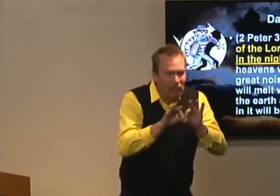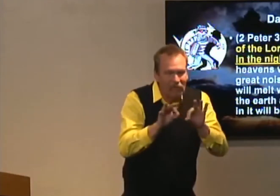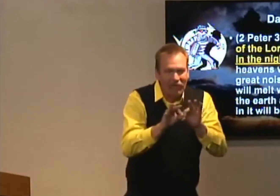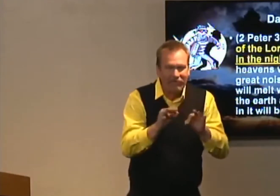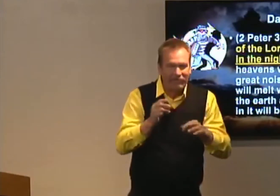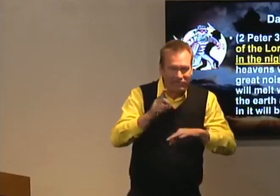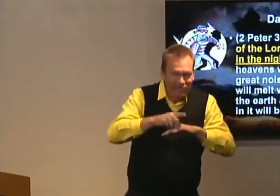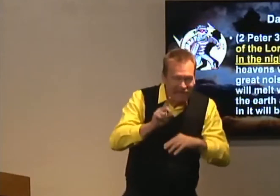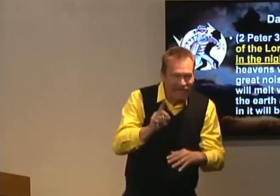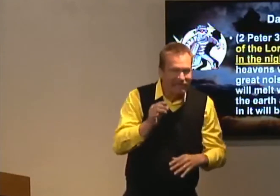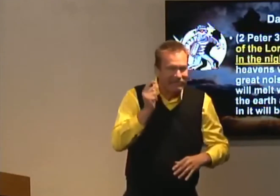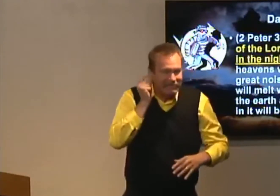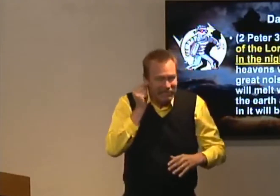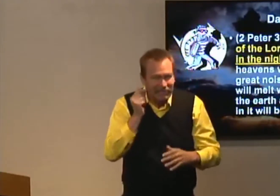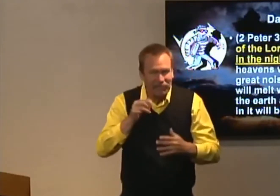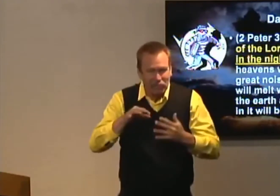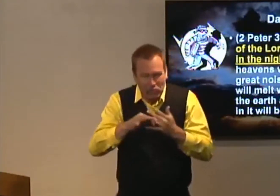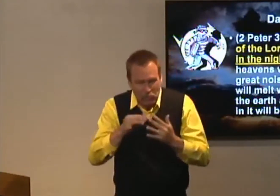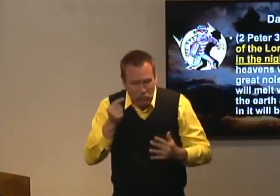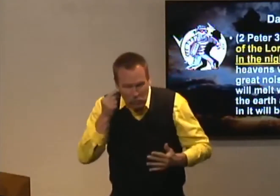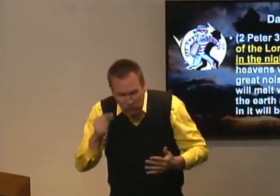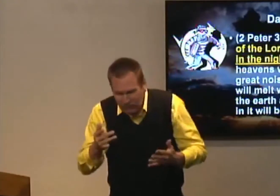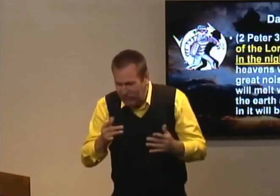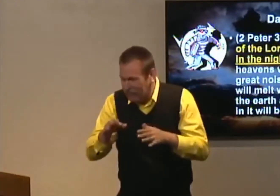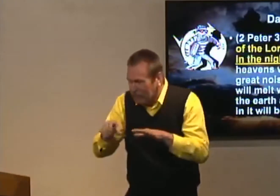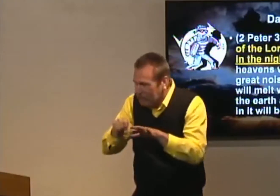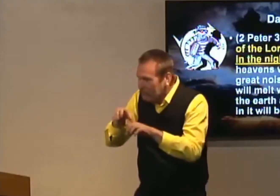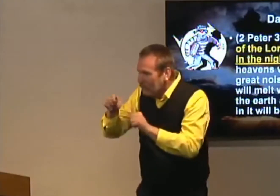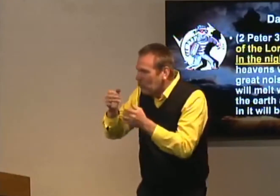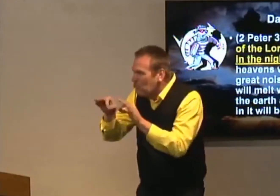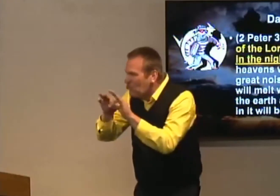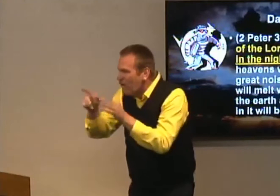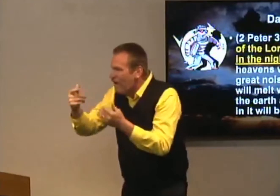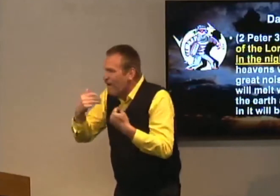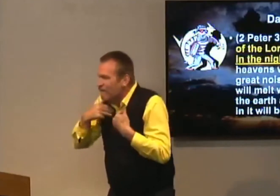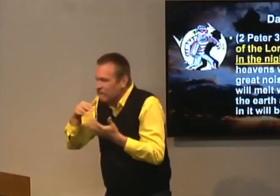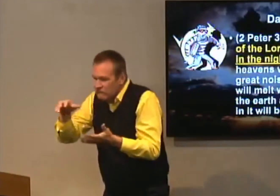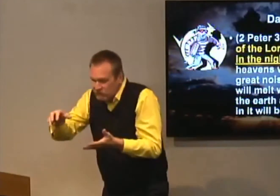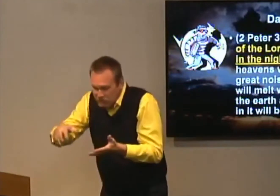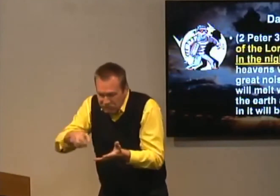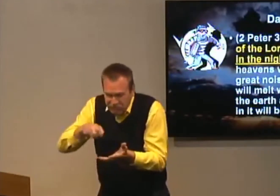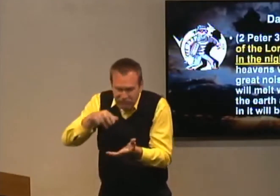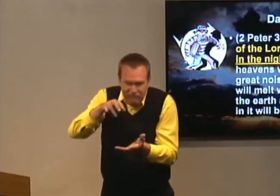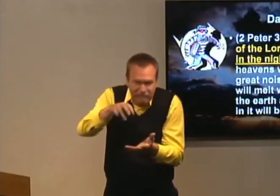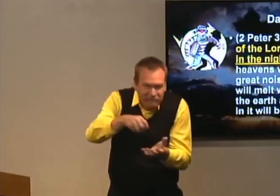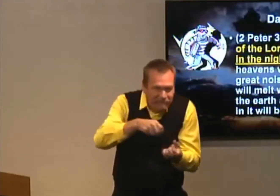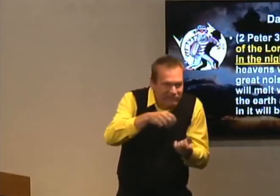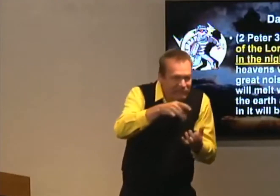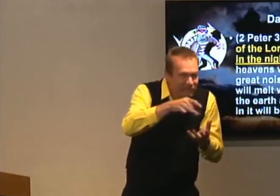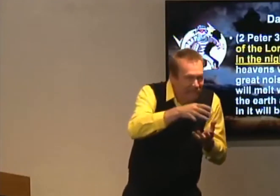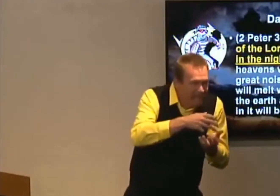all of your stuff, your valuables, jewelry, everything that you've got. They go around and pick up all the good